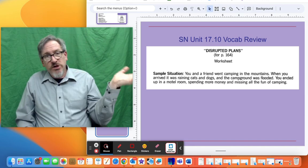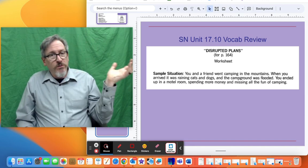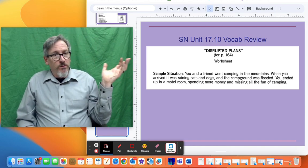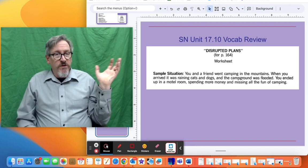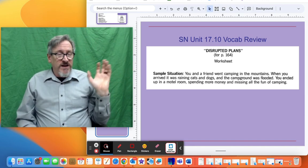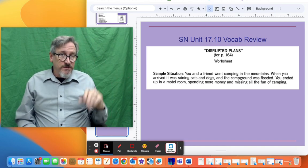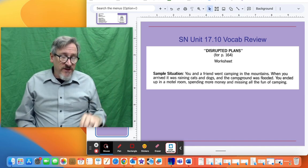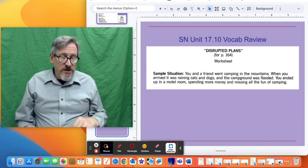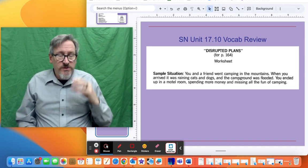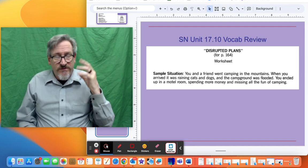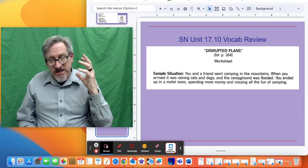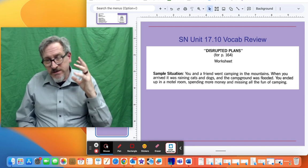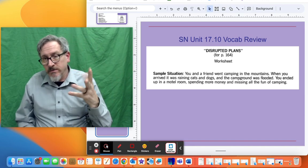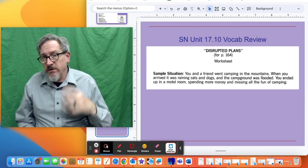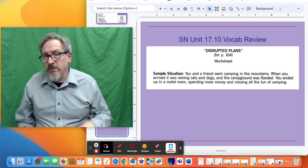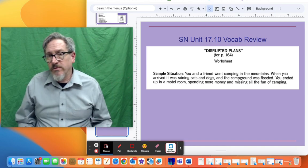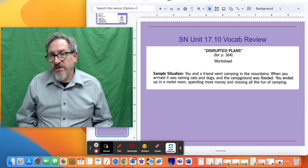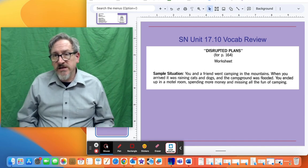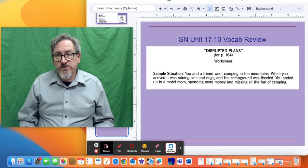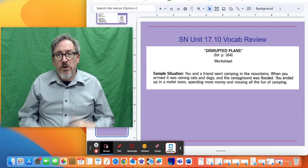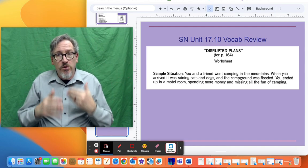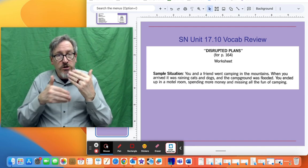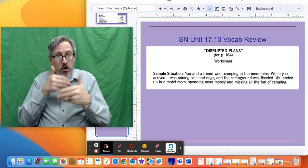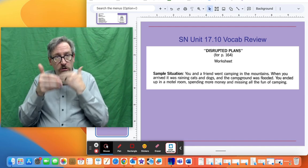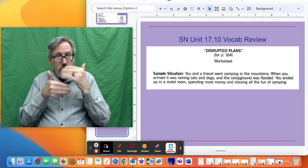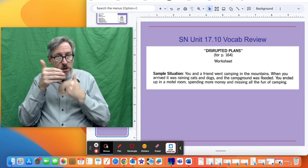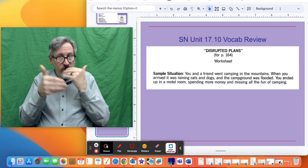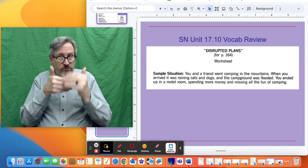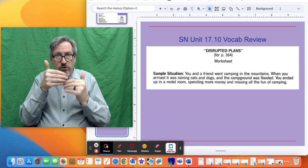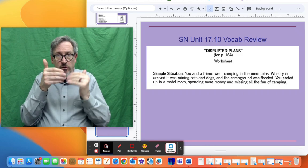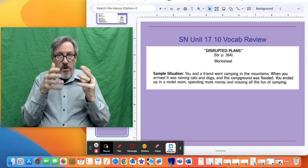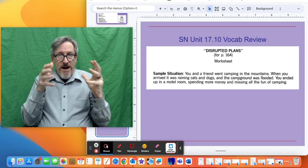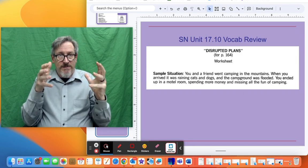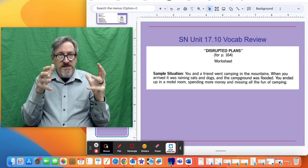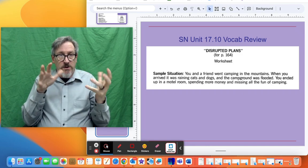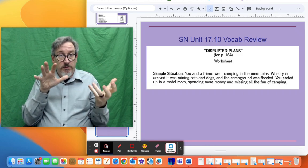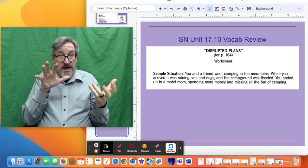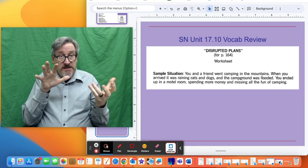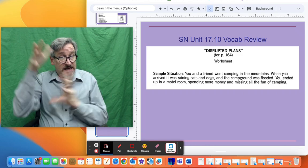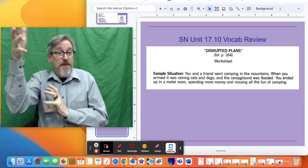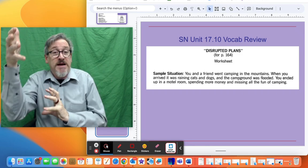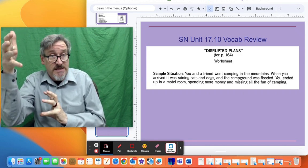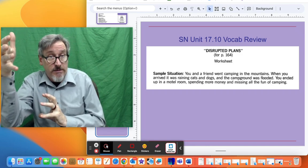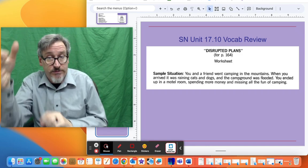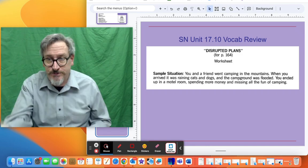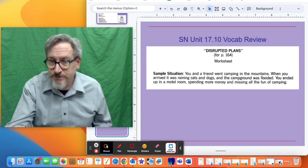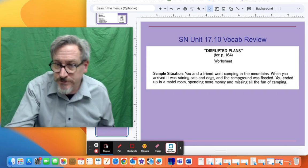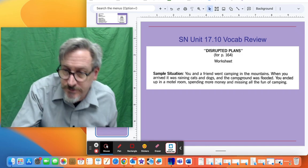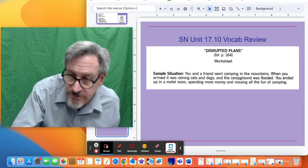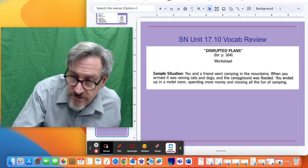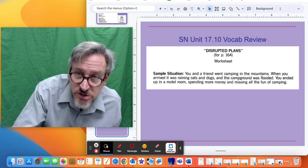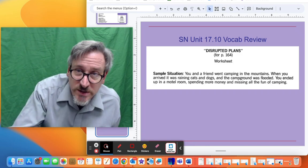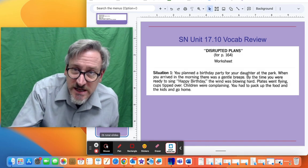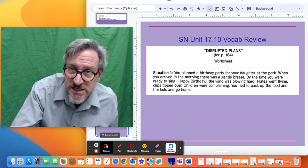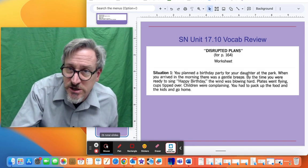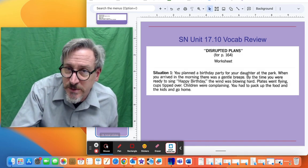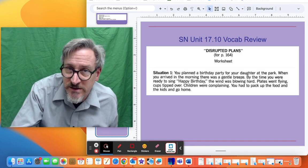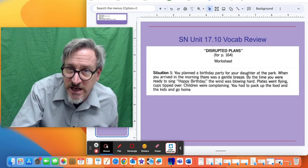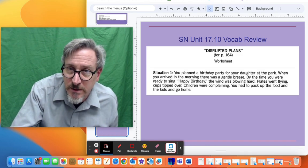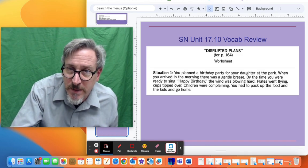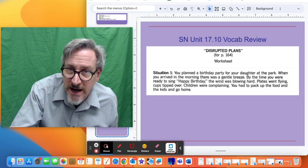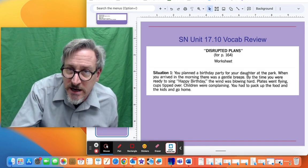So we've got some videos, we've got some other things, but we're all going through what happens when plans get messed up. So a lot of this is going to